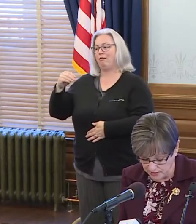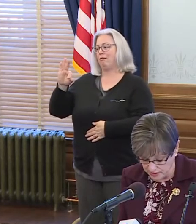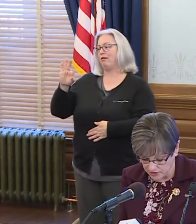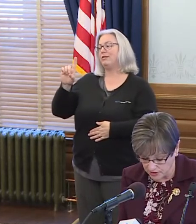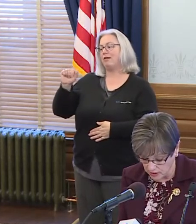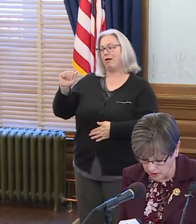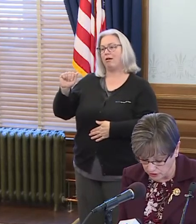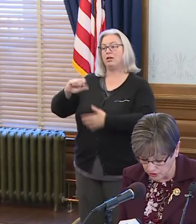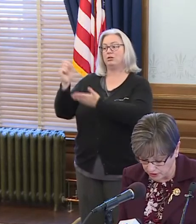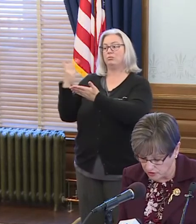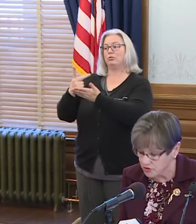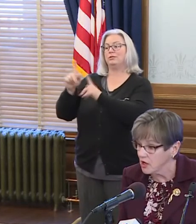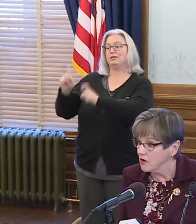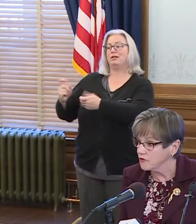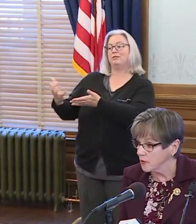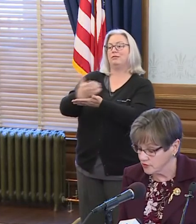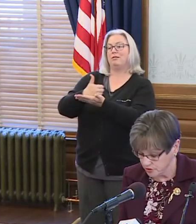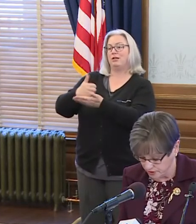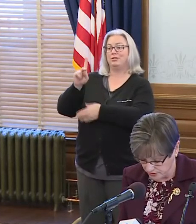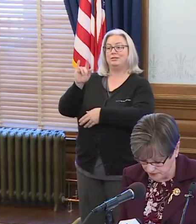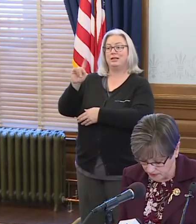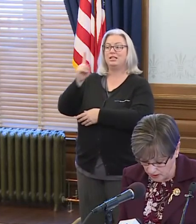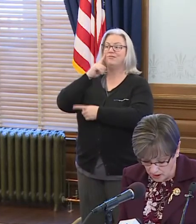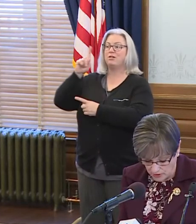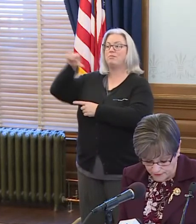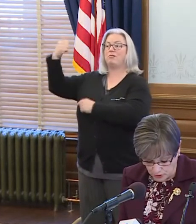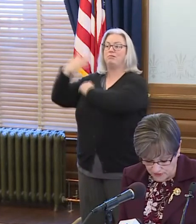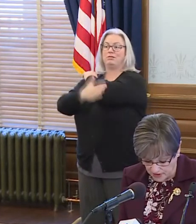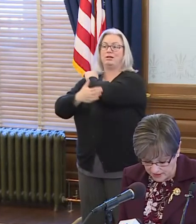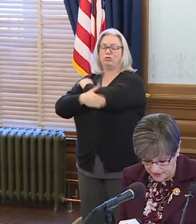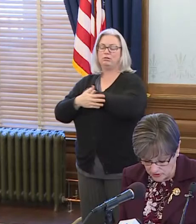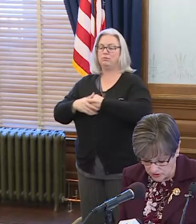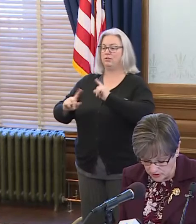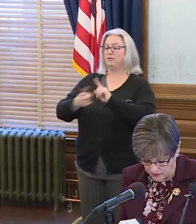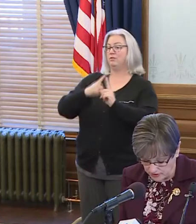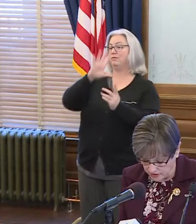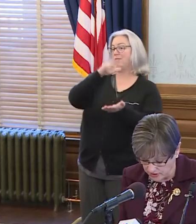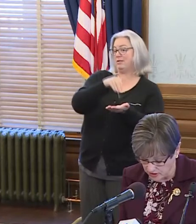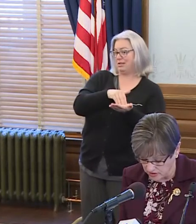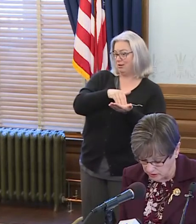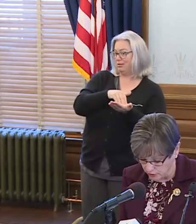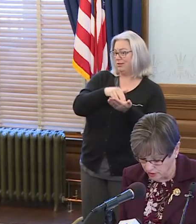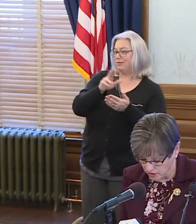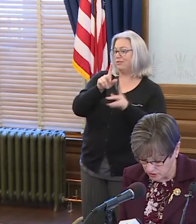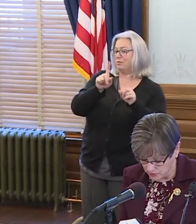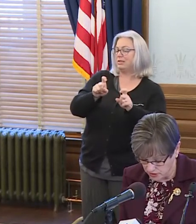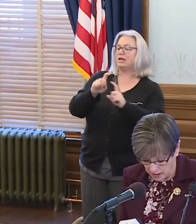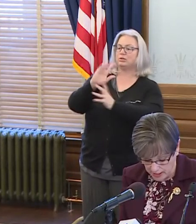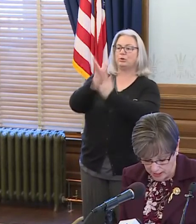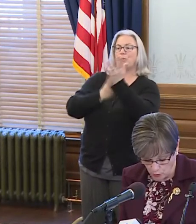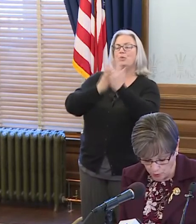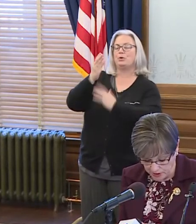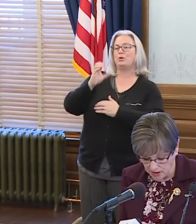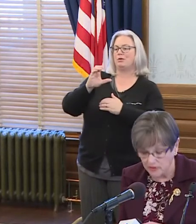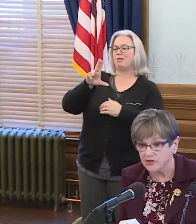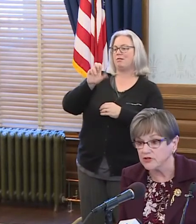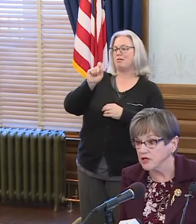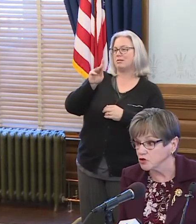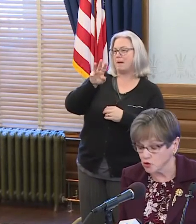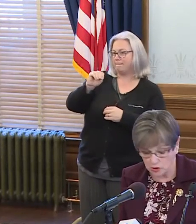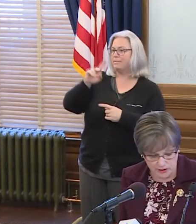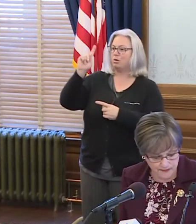approved test collection kits from overseas. The first 5,000 of these tests has cleared customs and will be